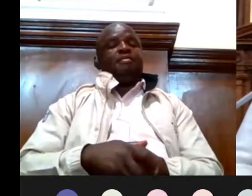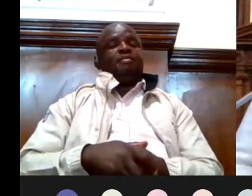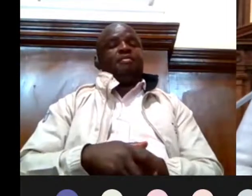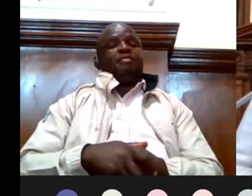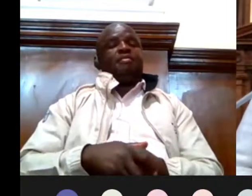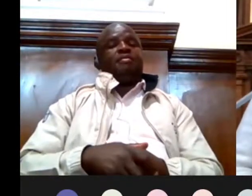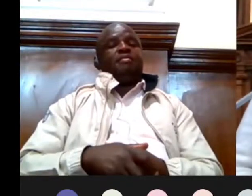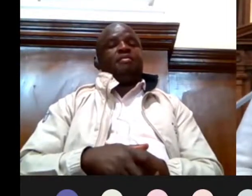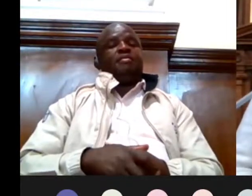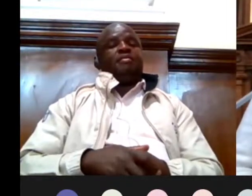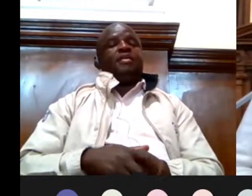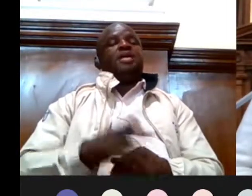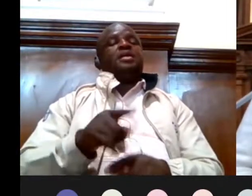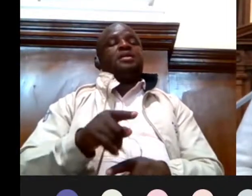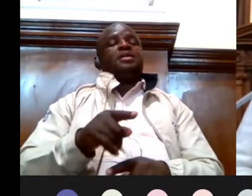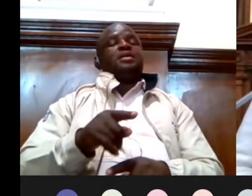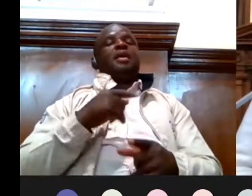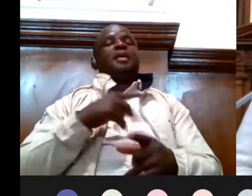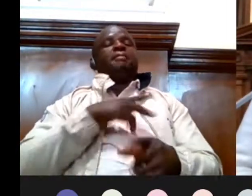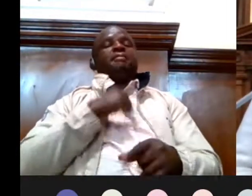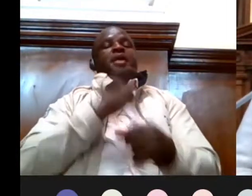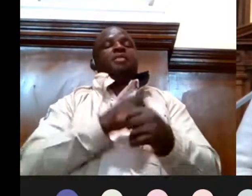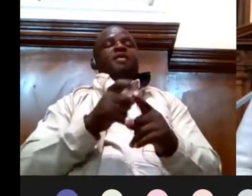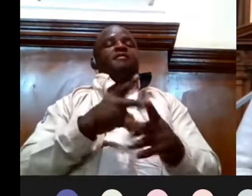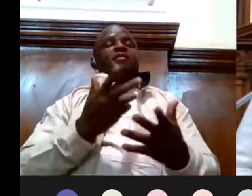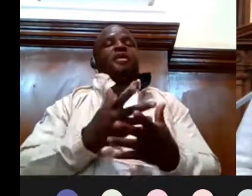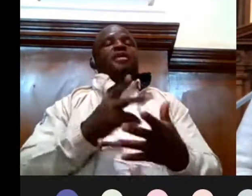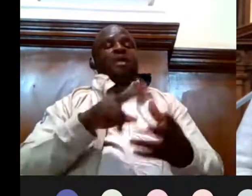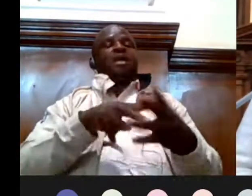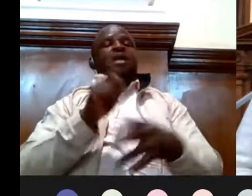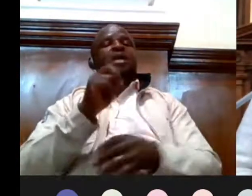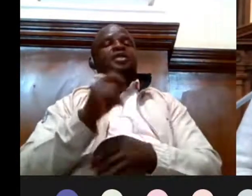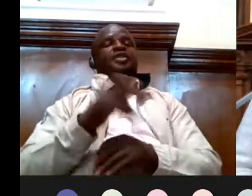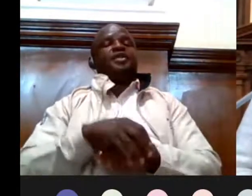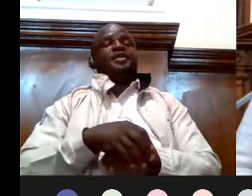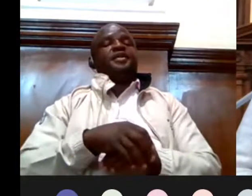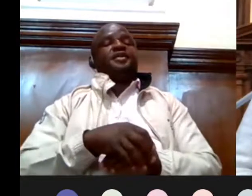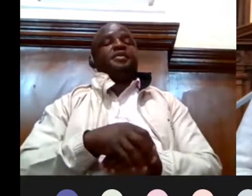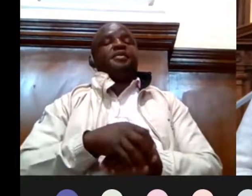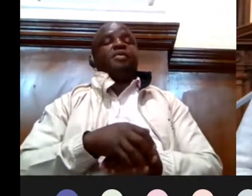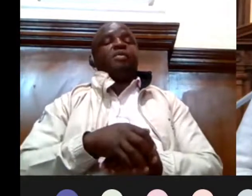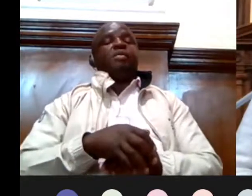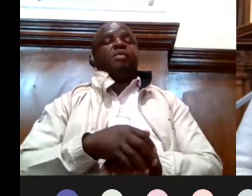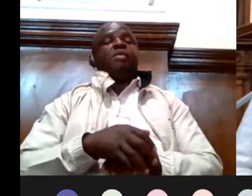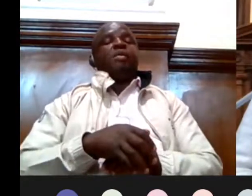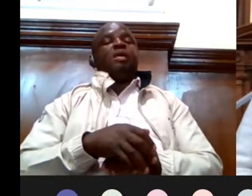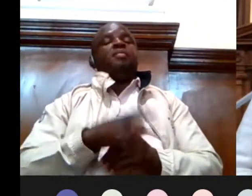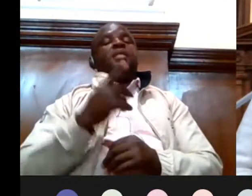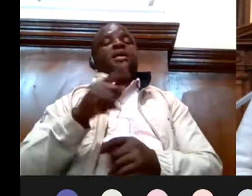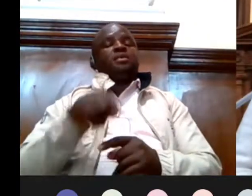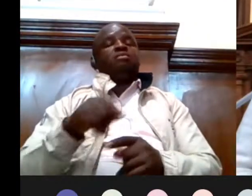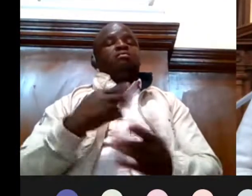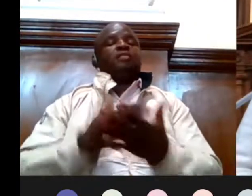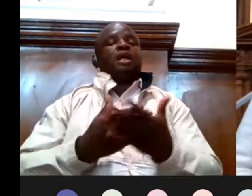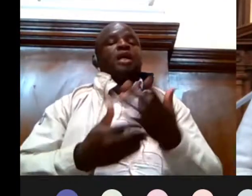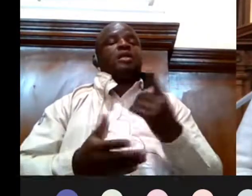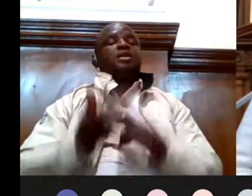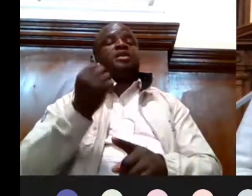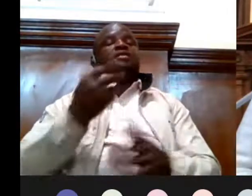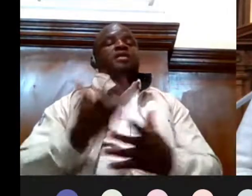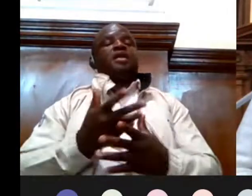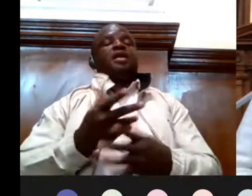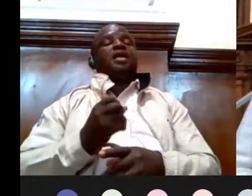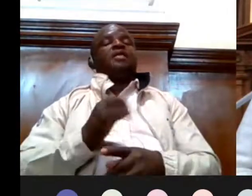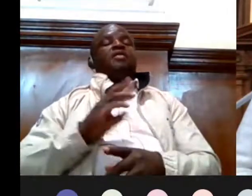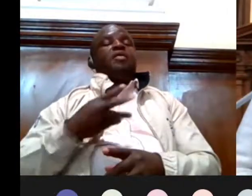by nature, not by anyone, by nature. But this will only be achieved through women's movement, which